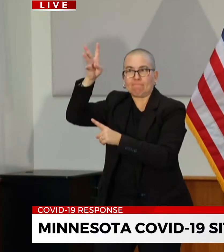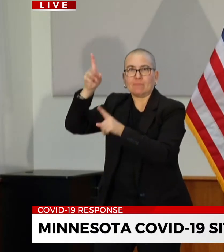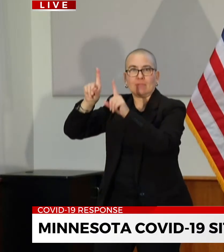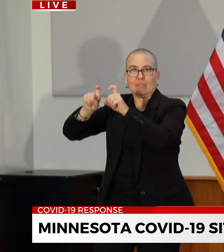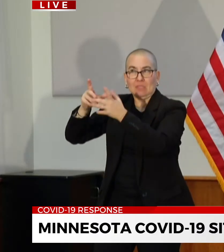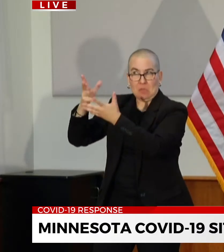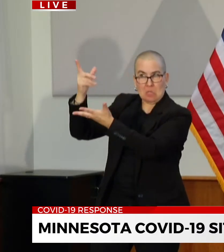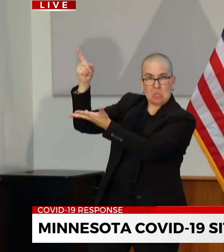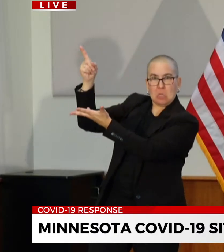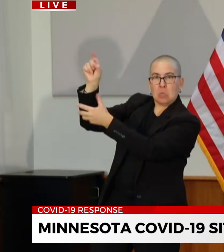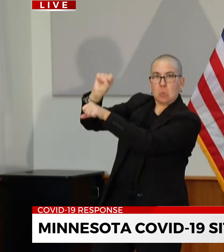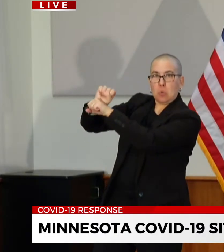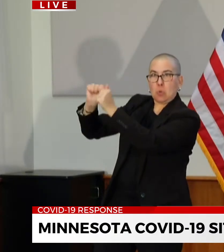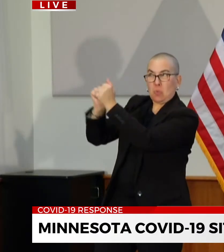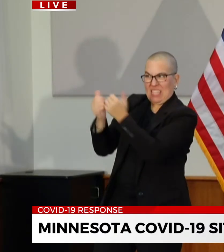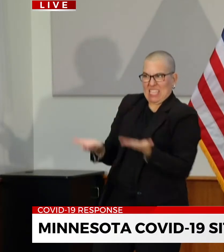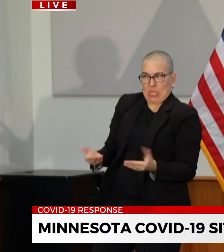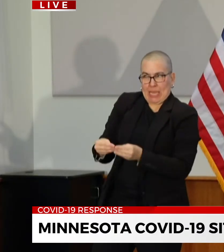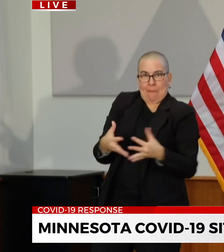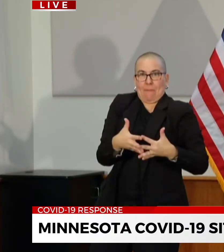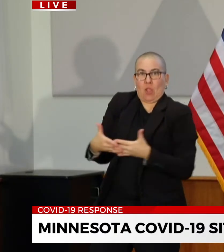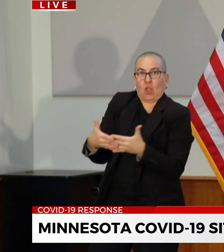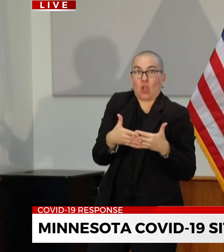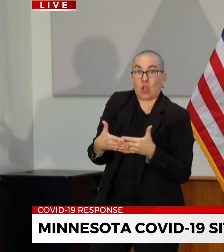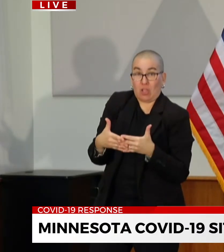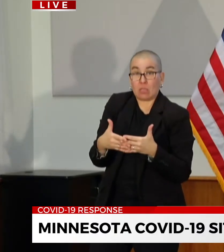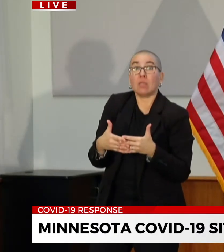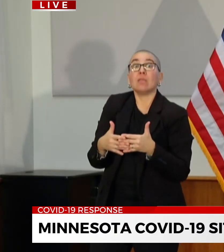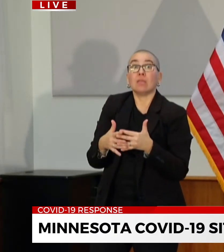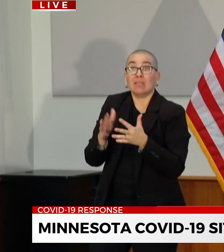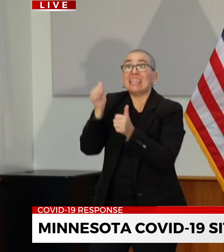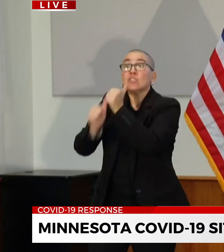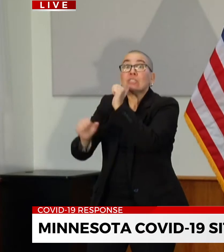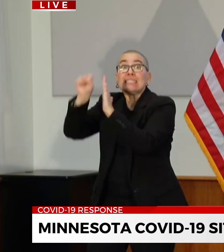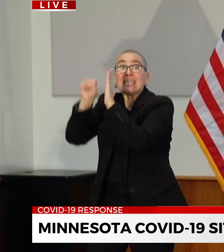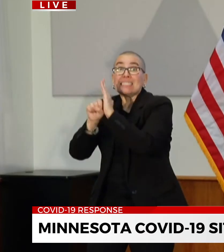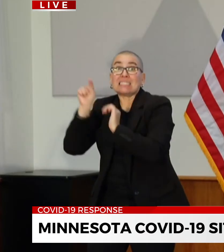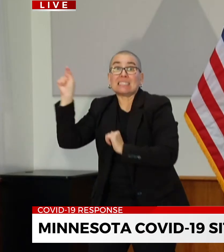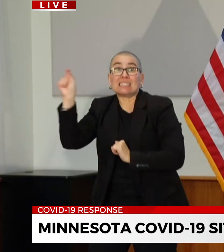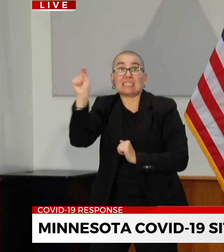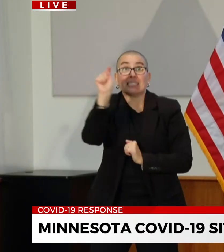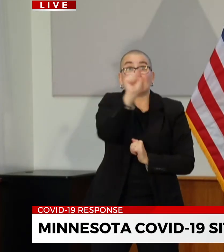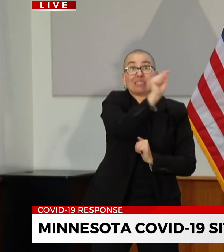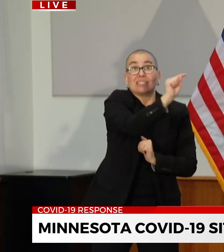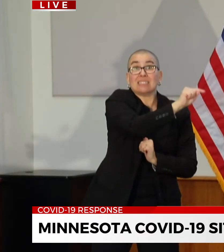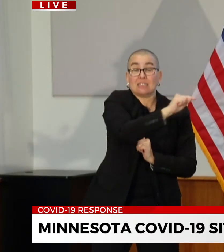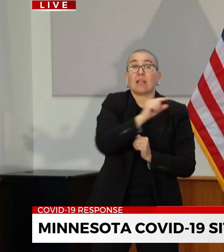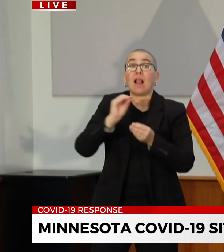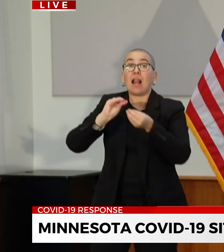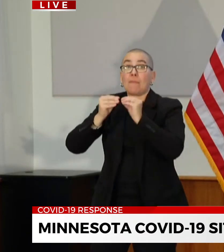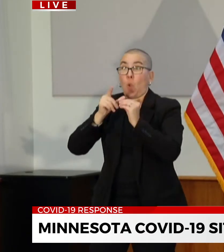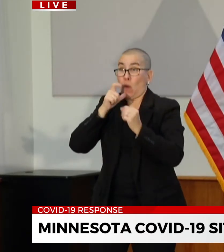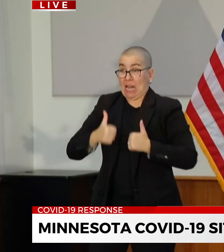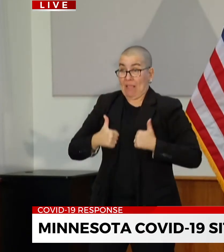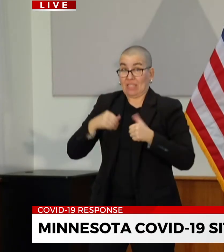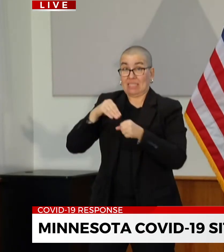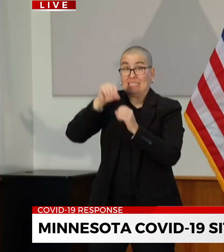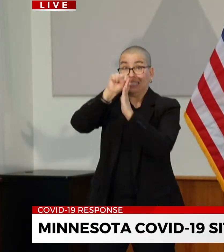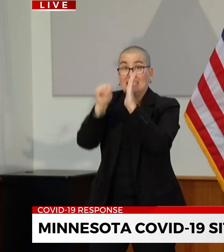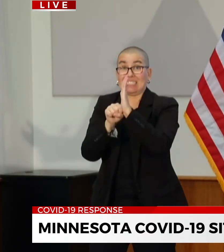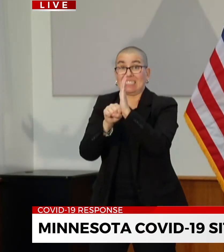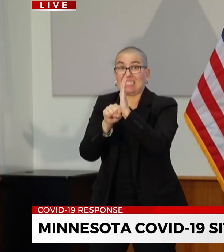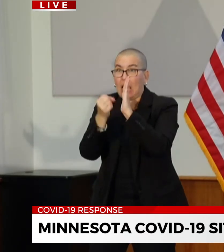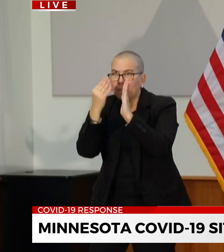United States. They're going to do per capita distributions to states. They're leaving it up to states to make some of these decisions. And to just be candid on